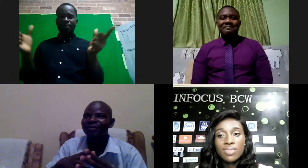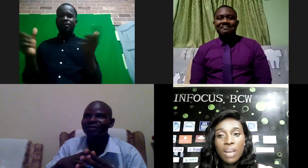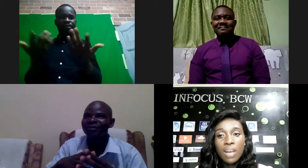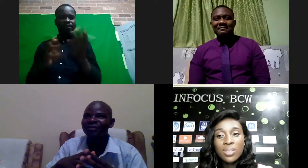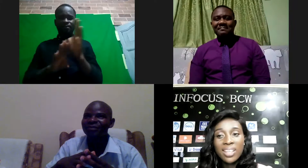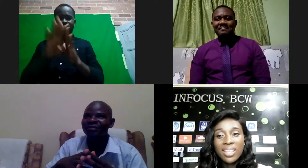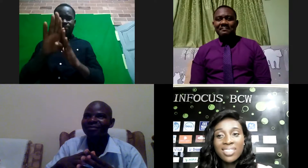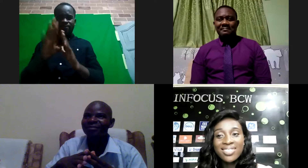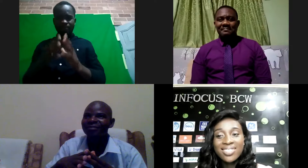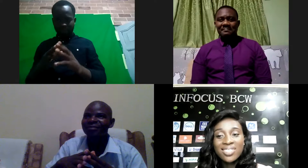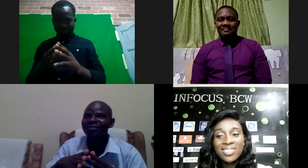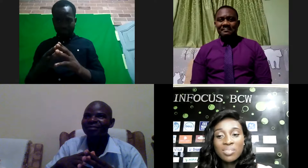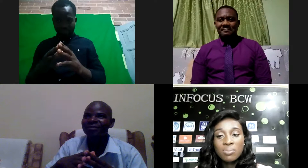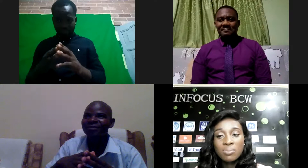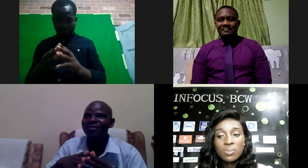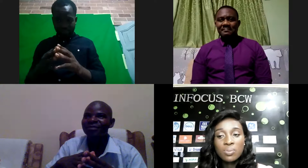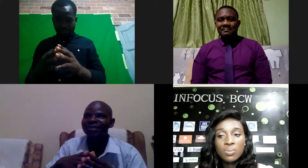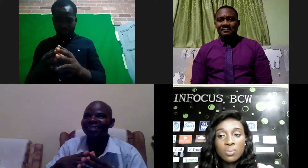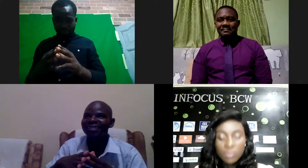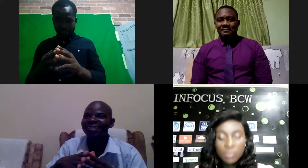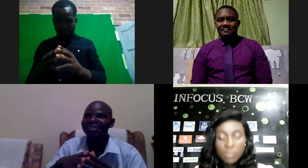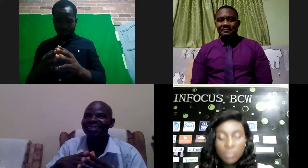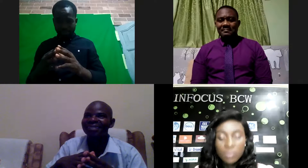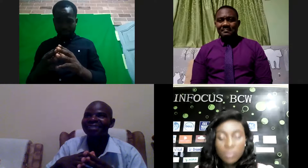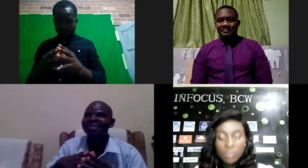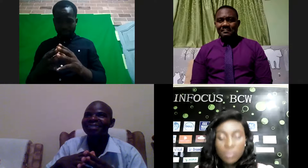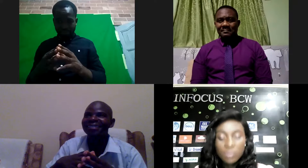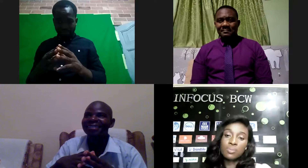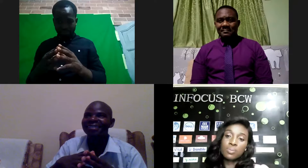Are we together? Yeah. Thank you.